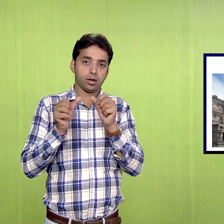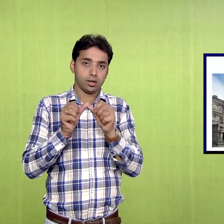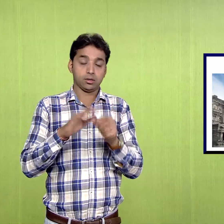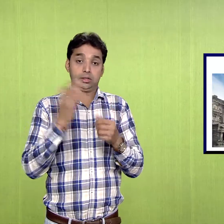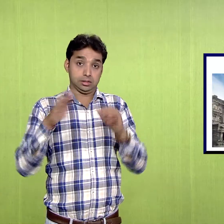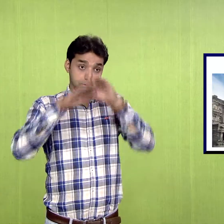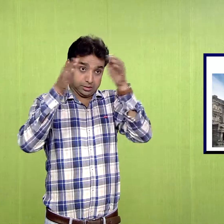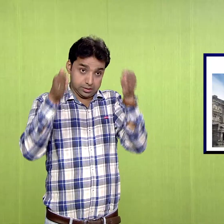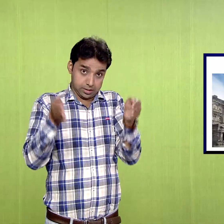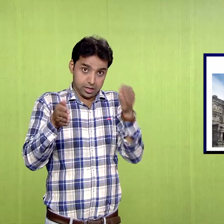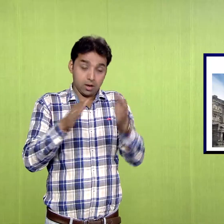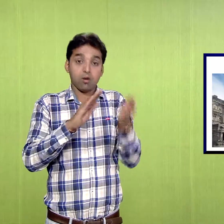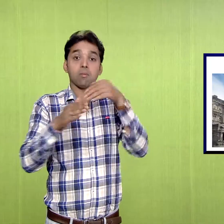caves of Maharashtra